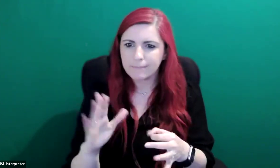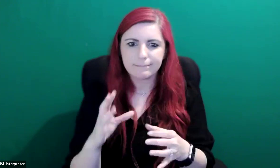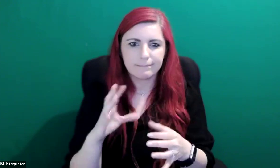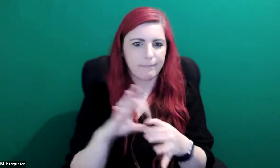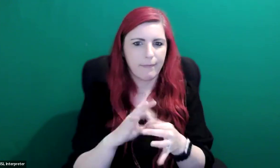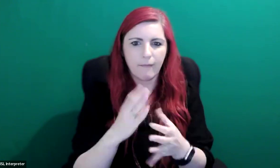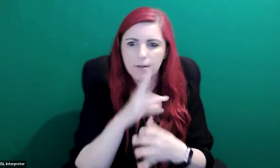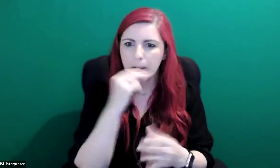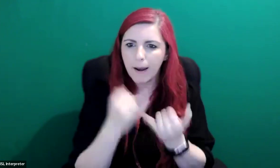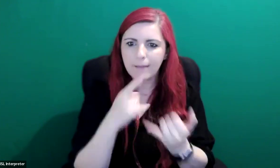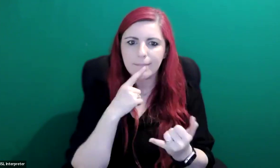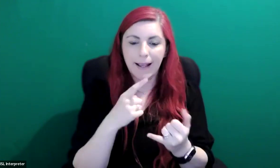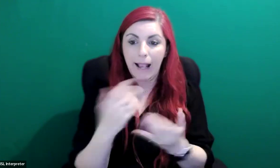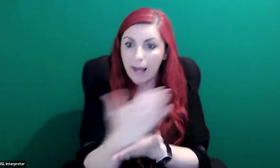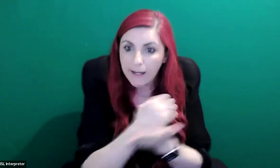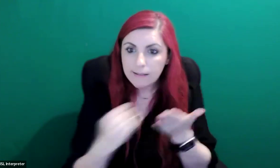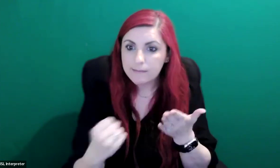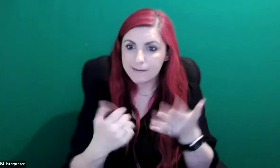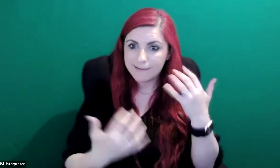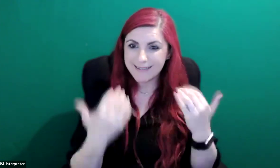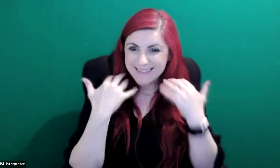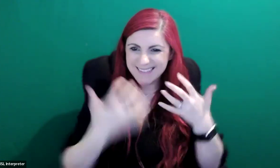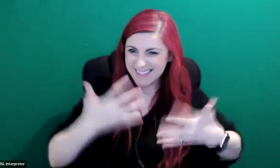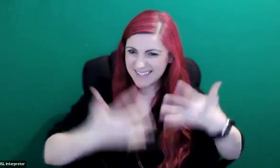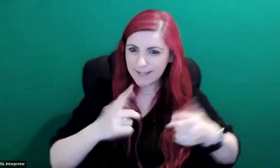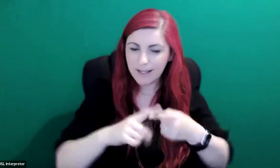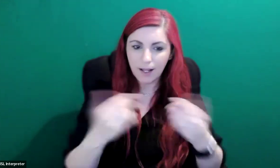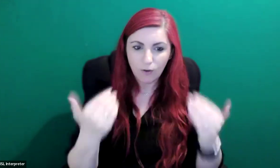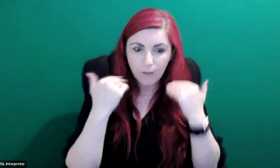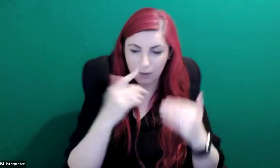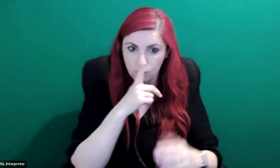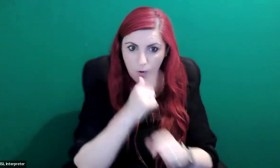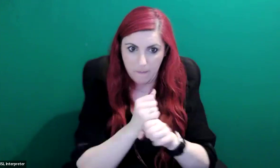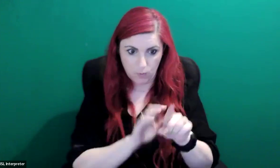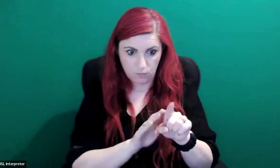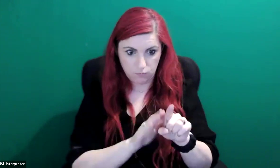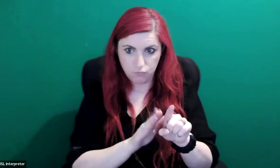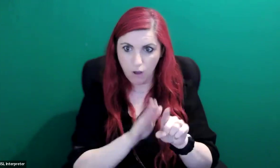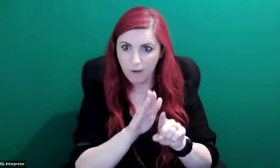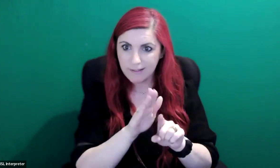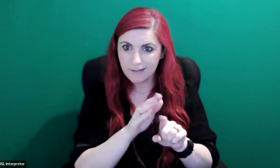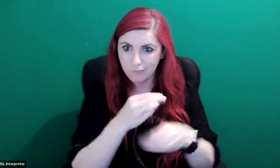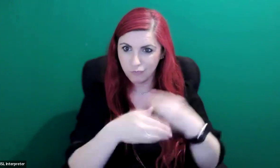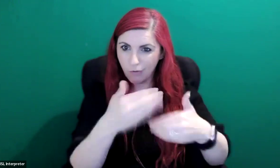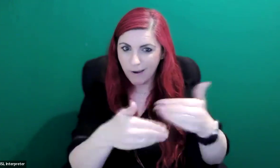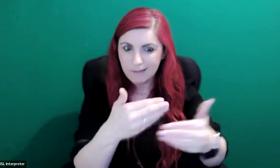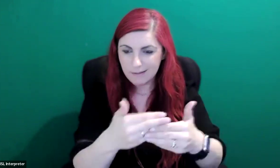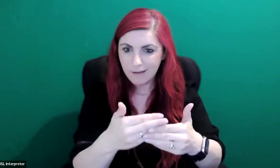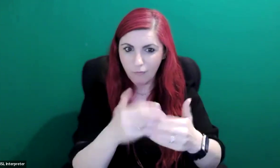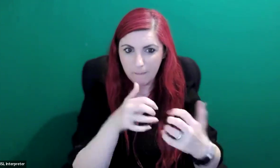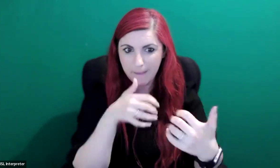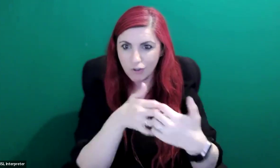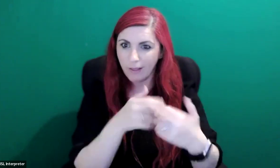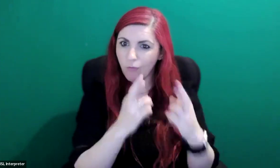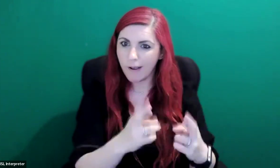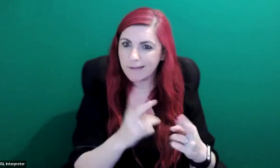information to measure how much progress they're making on respecting the rights of disabled people. And they must